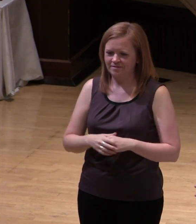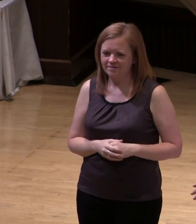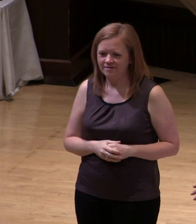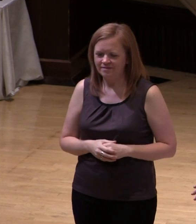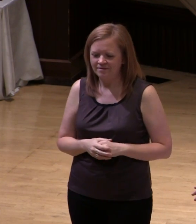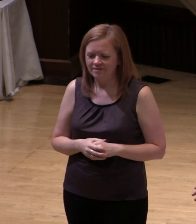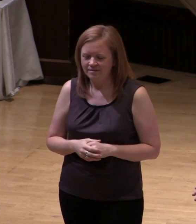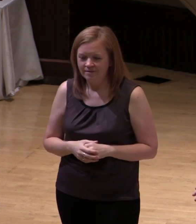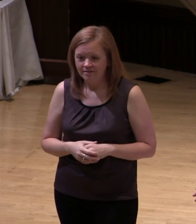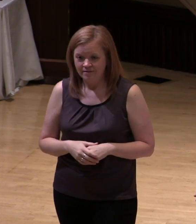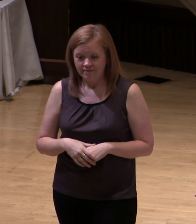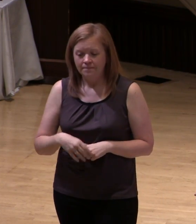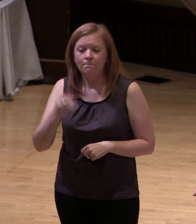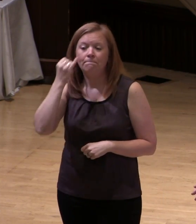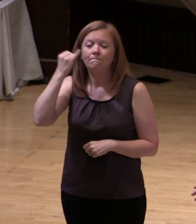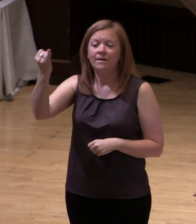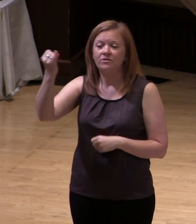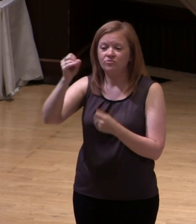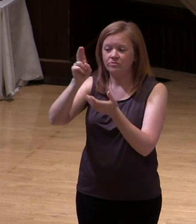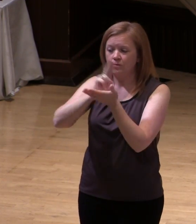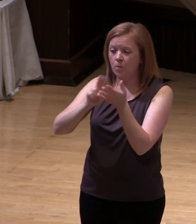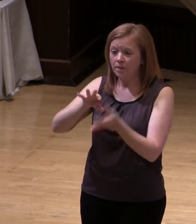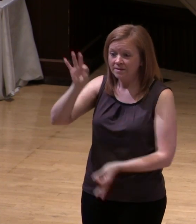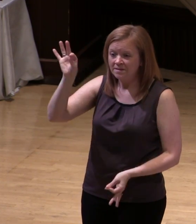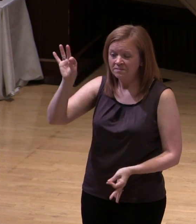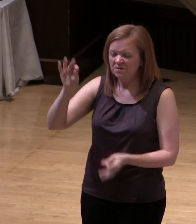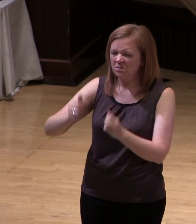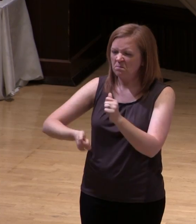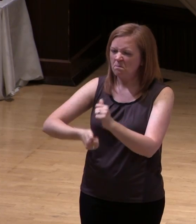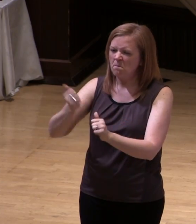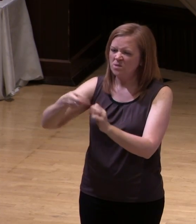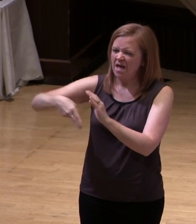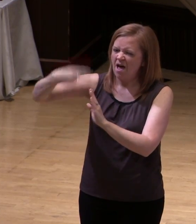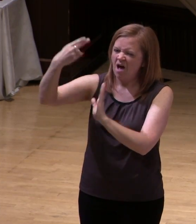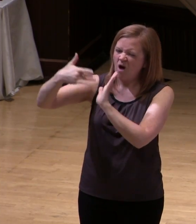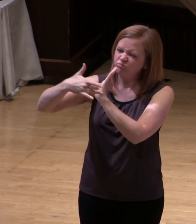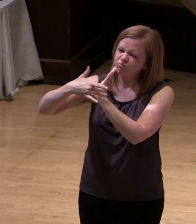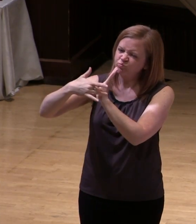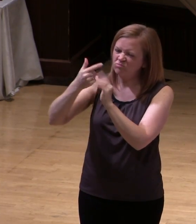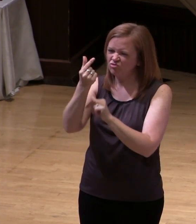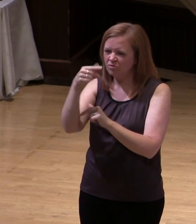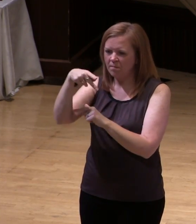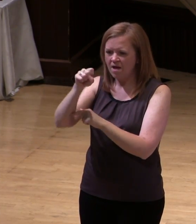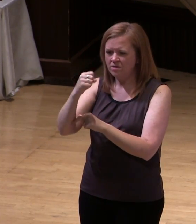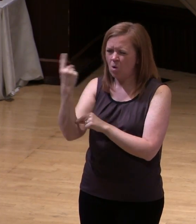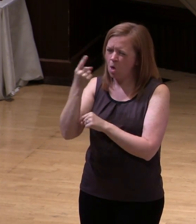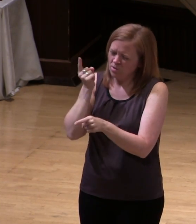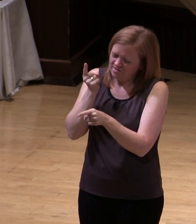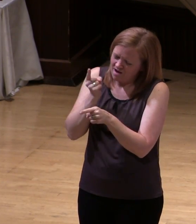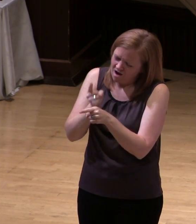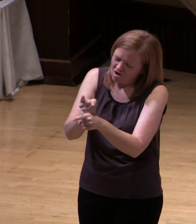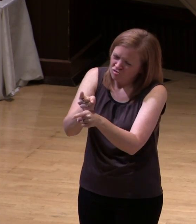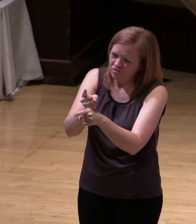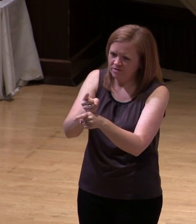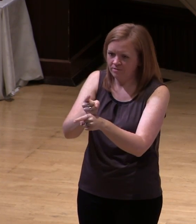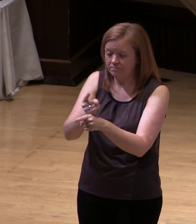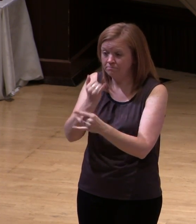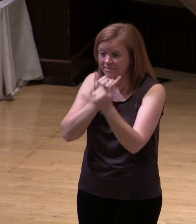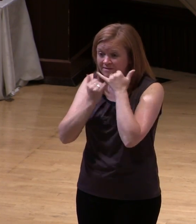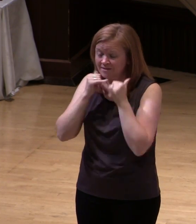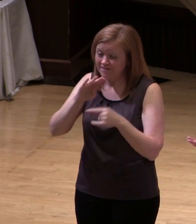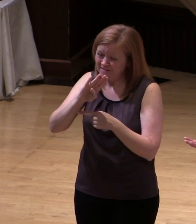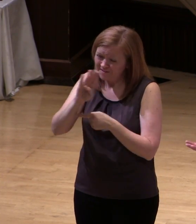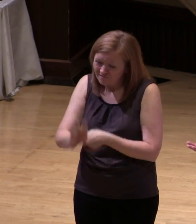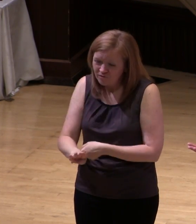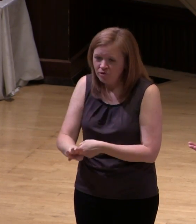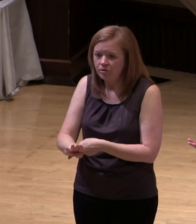imagine. Imagine that the Holy Spirit is the most advanced GPS ever. Always accurate, never makes a mistake.